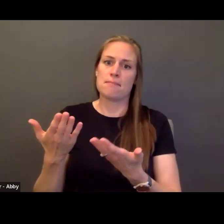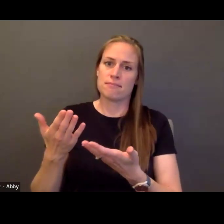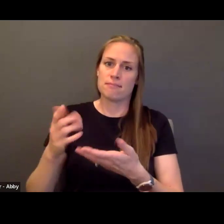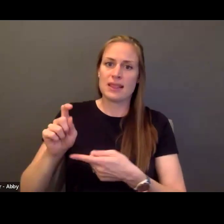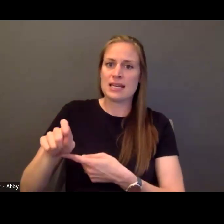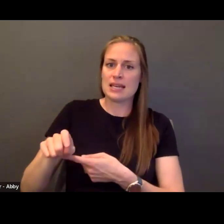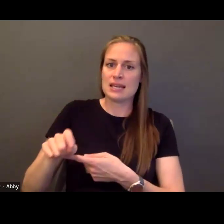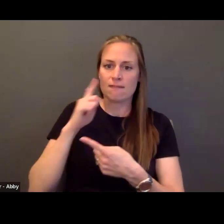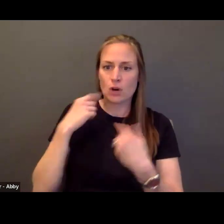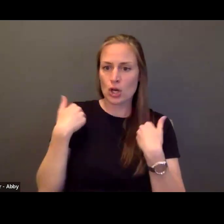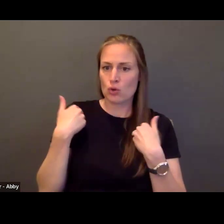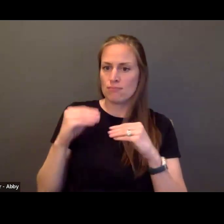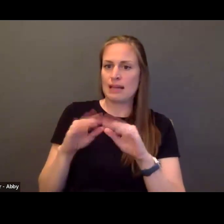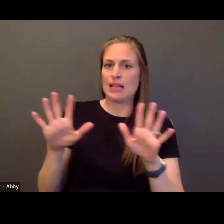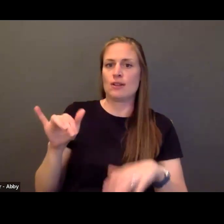this is the.